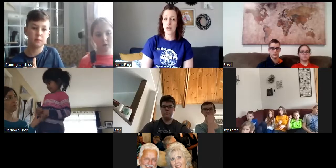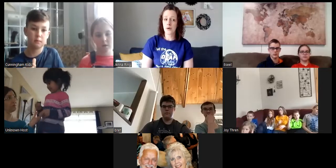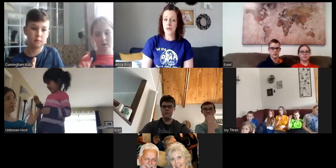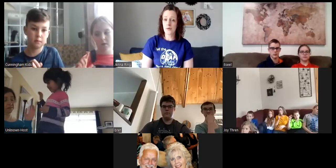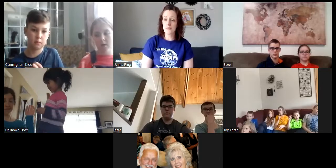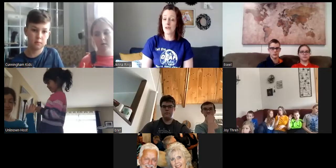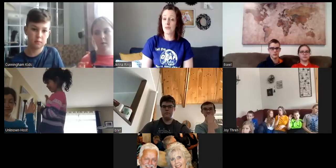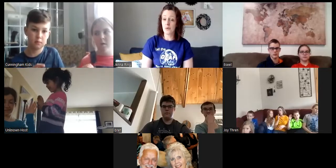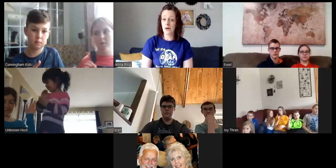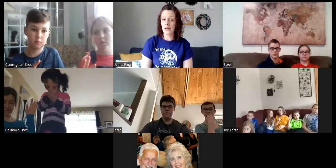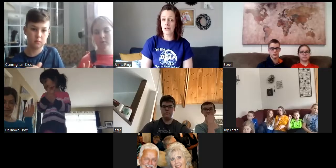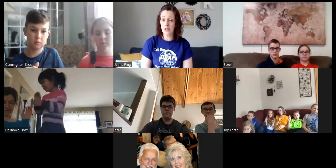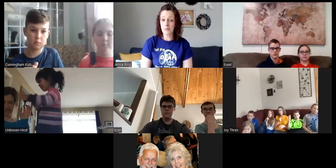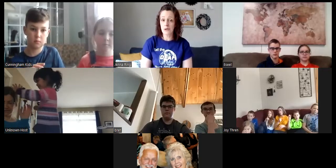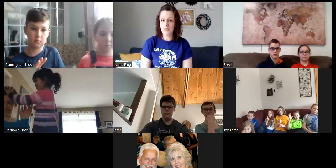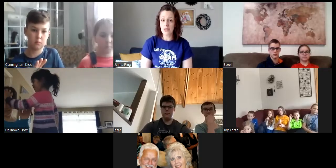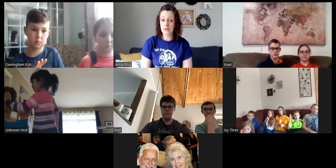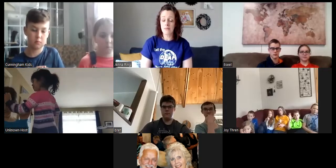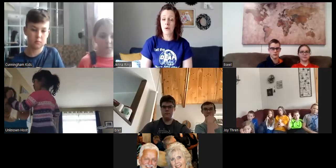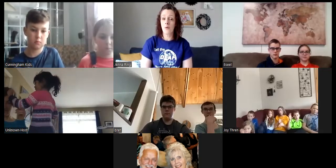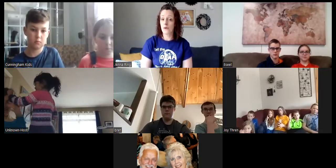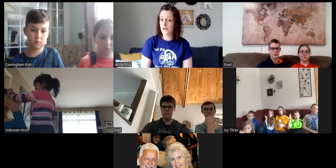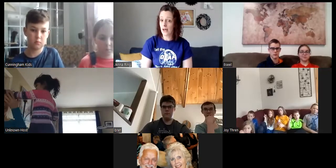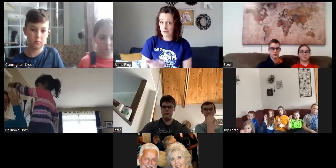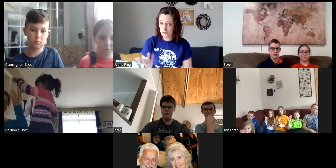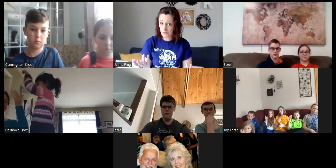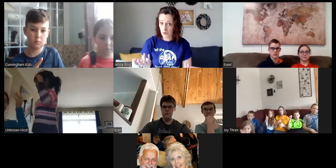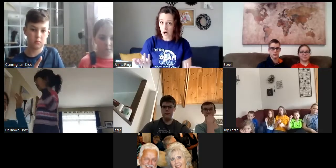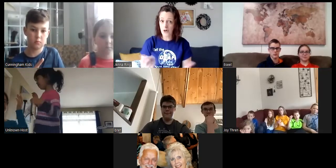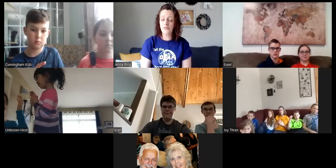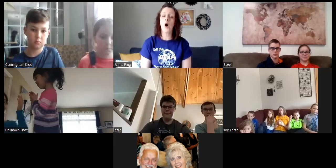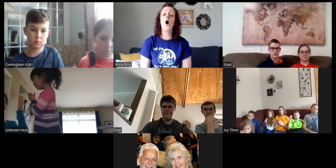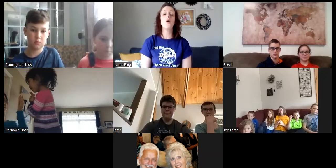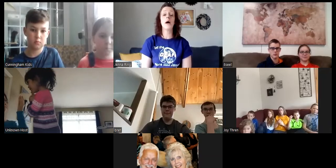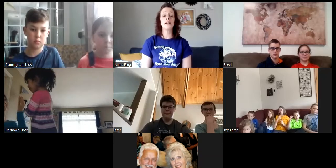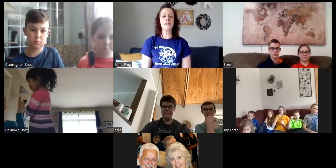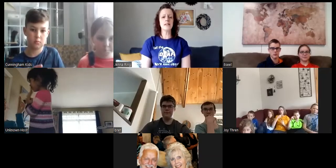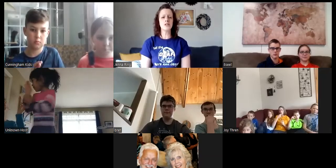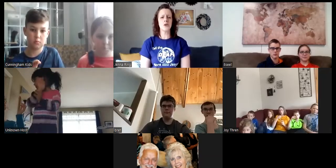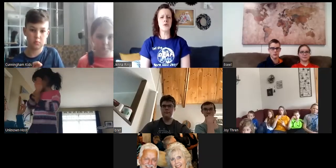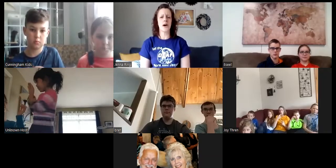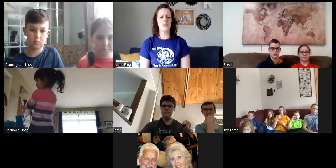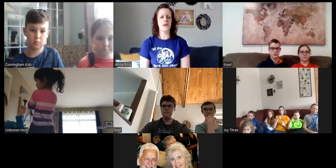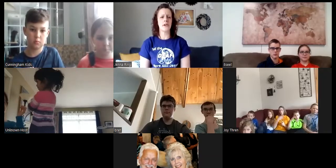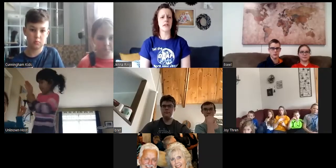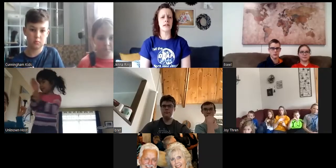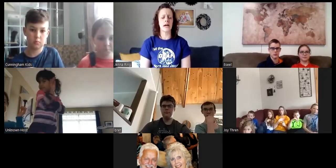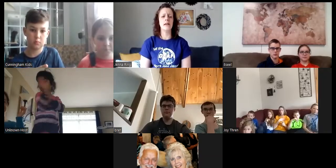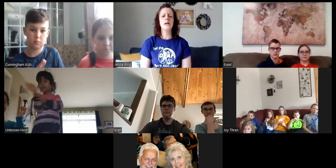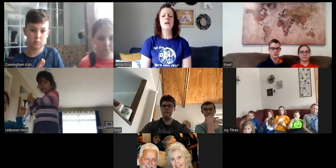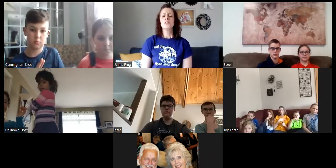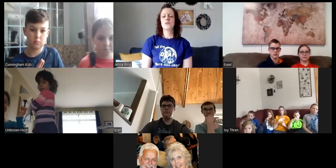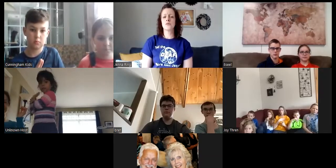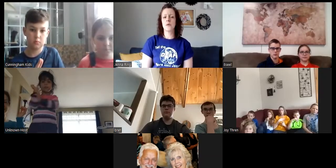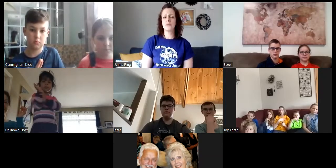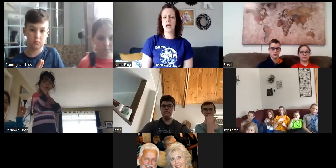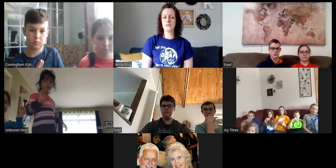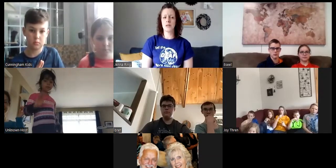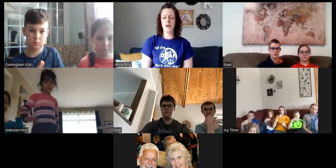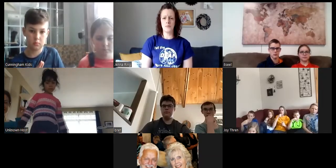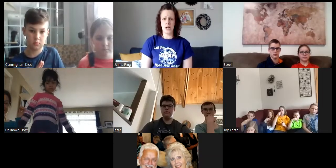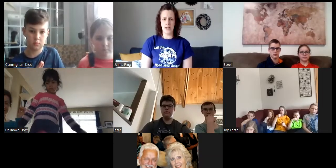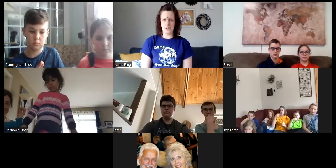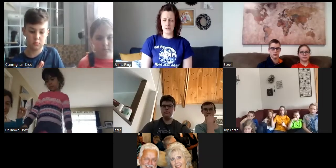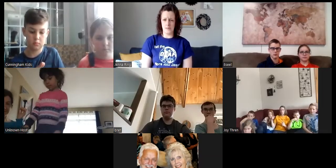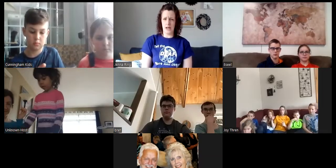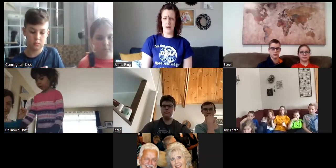able to tell them if you are a hearing person or deaf or hard of, oh, I guess I didn't show you hard of hearing, did I? So sometimes, a